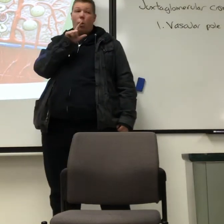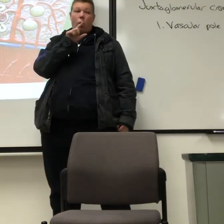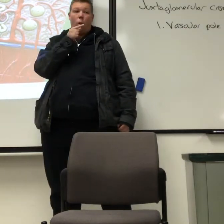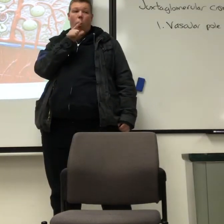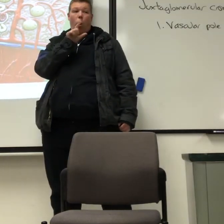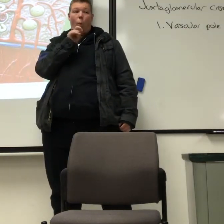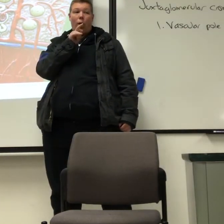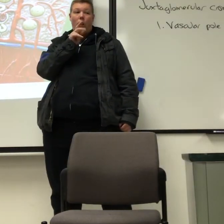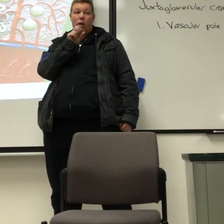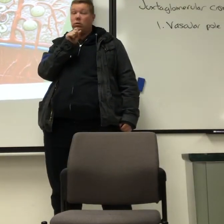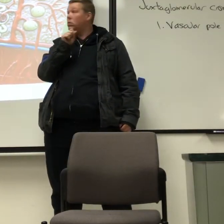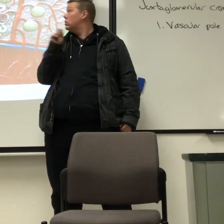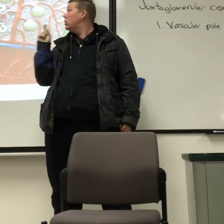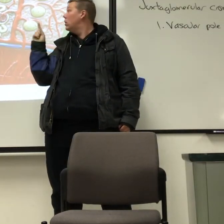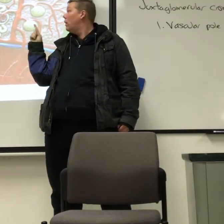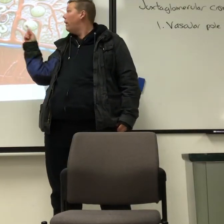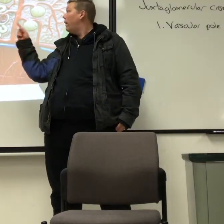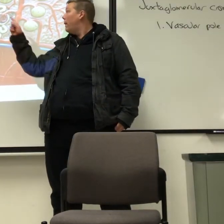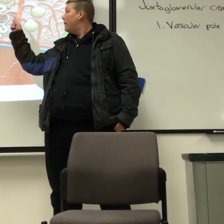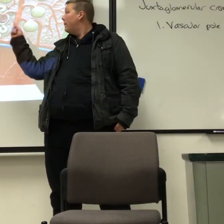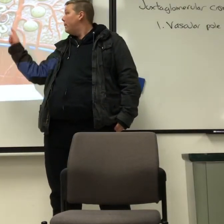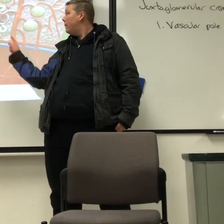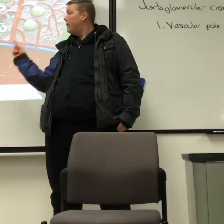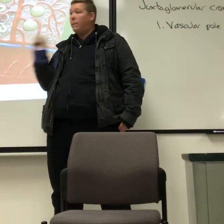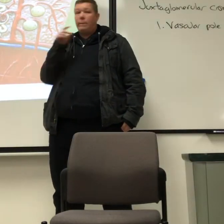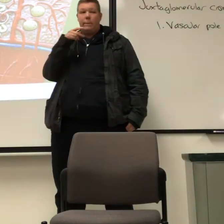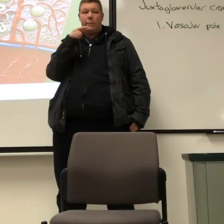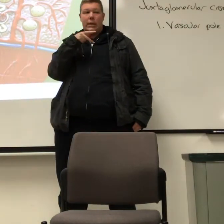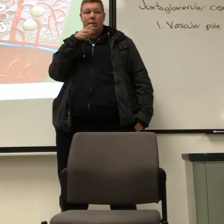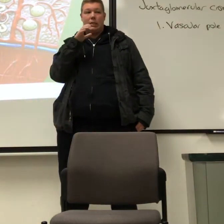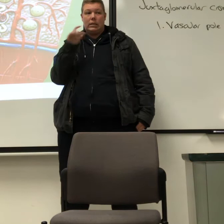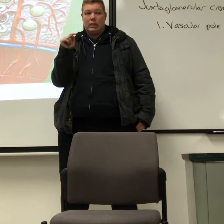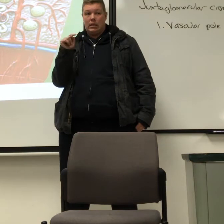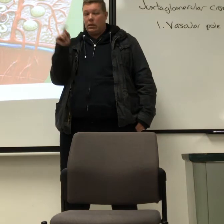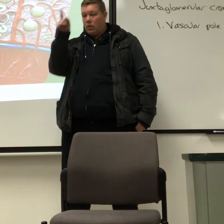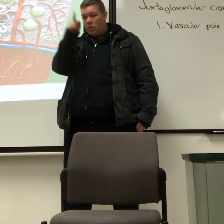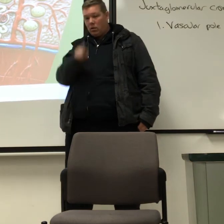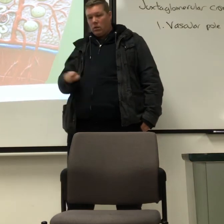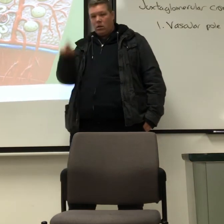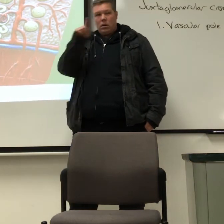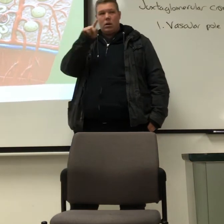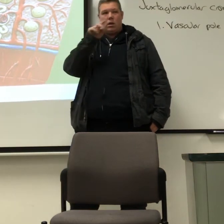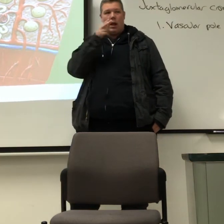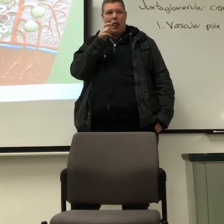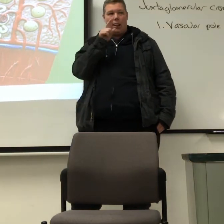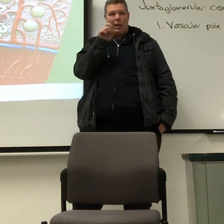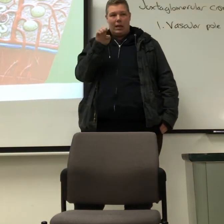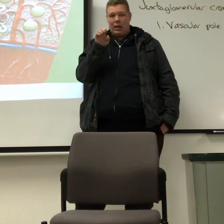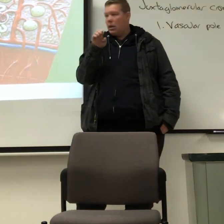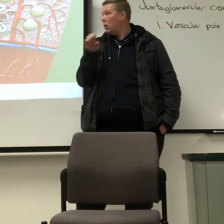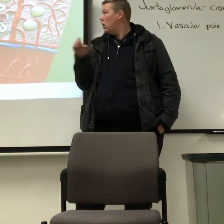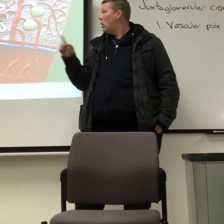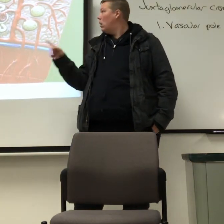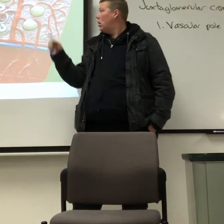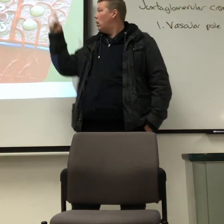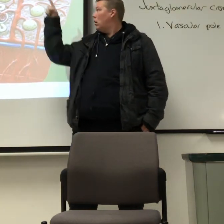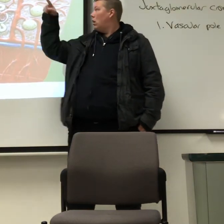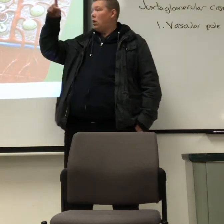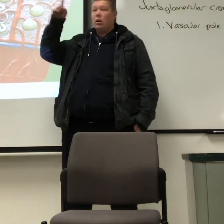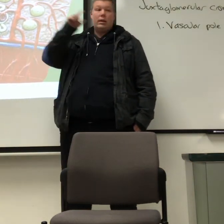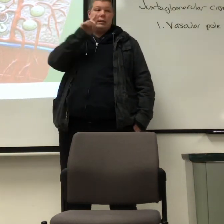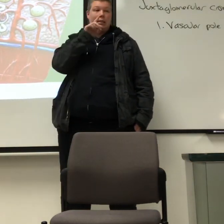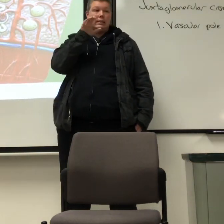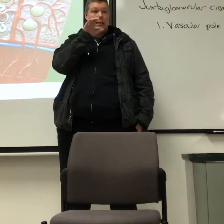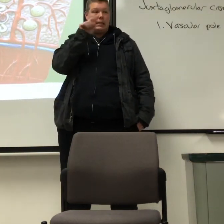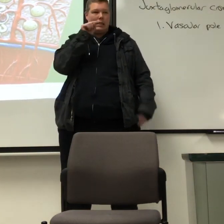vascular pole. There's the tubular pole. So I know that's the PCT. There's the nephron loop. There's the DCT. It always passes